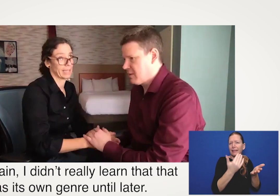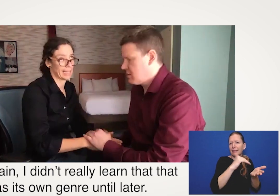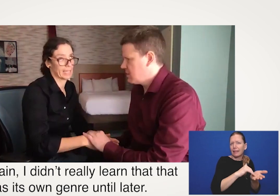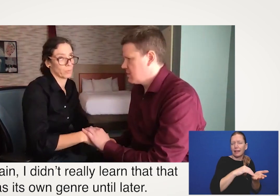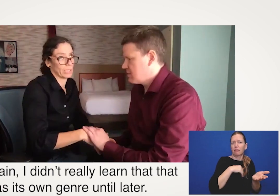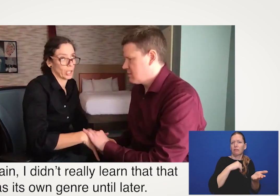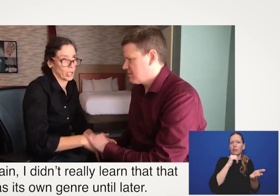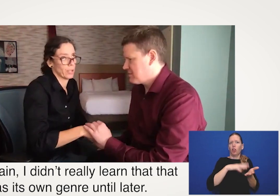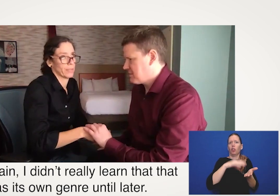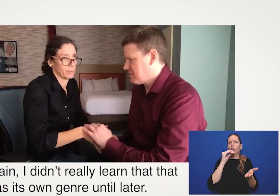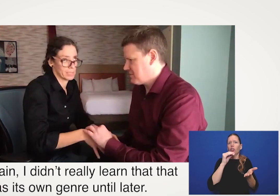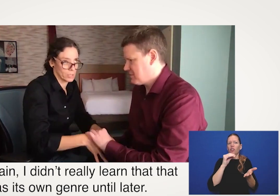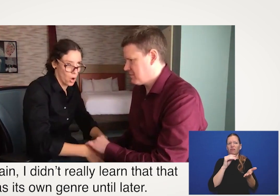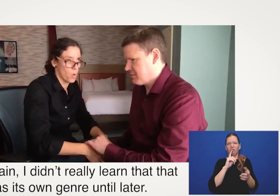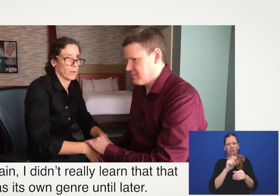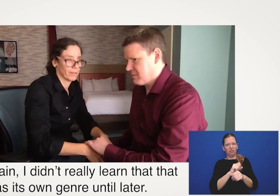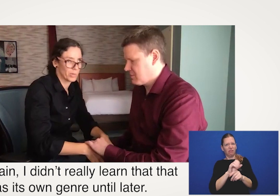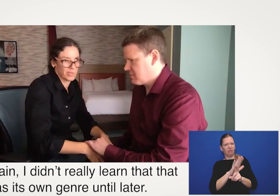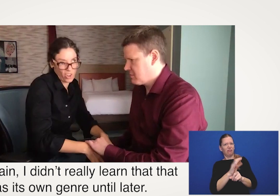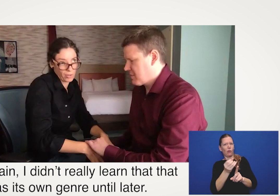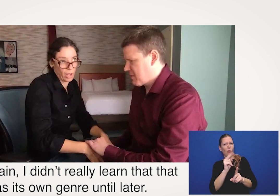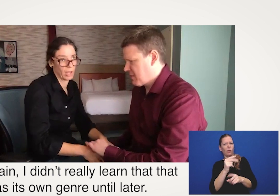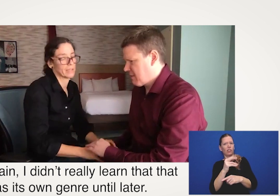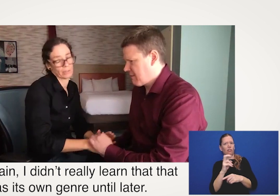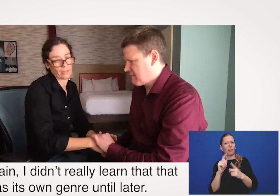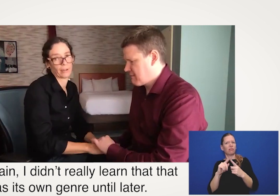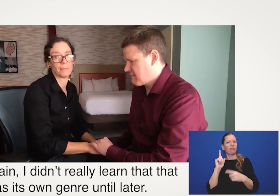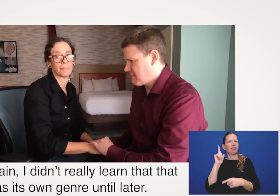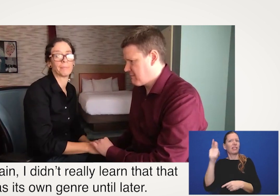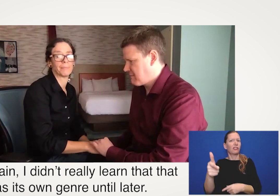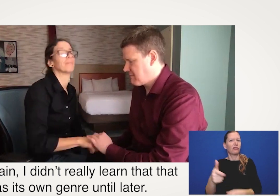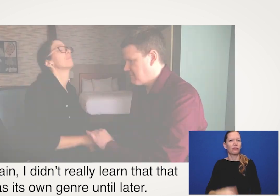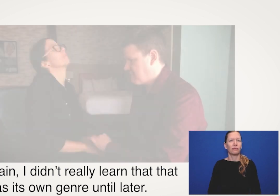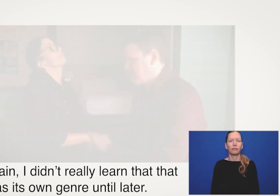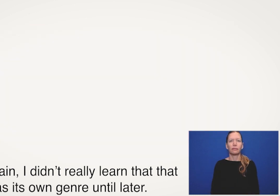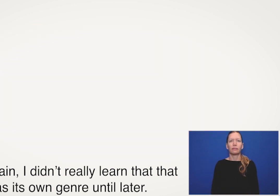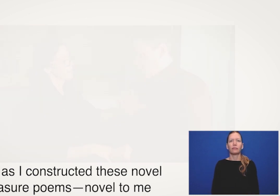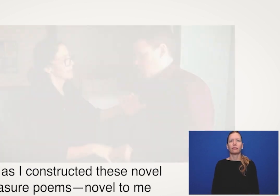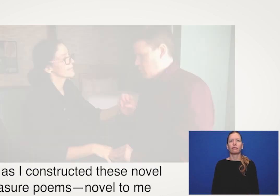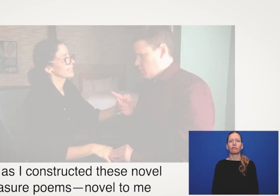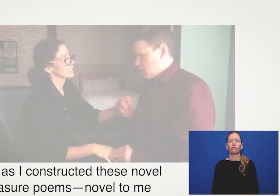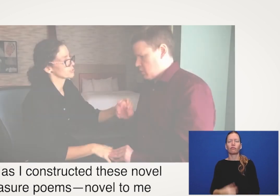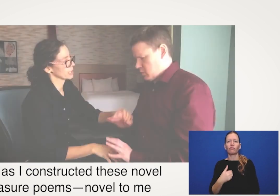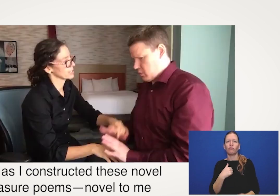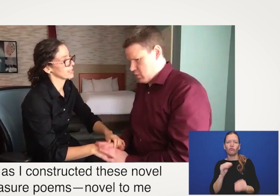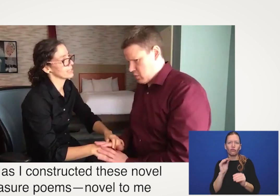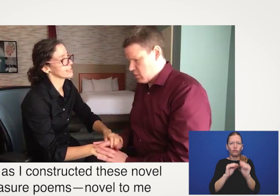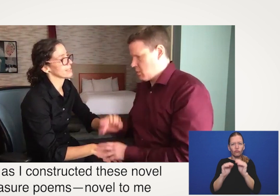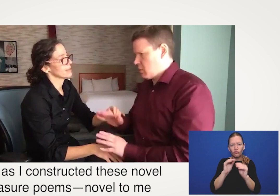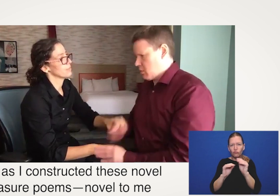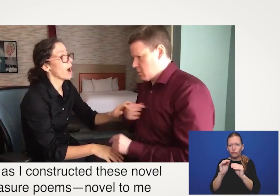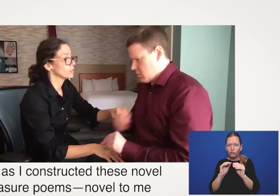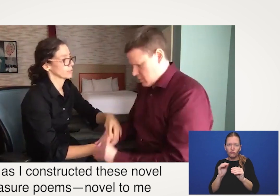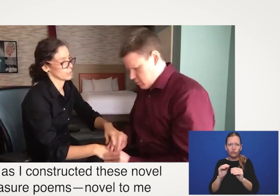But again, I didn't really learn that that was its own sort of genre until later. And as I constructed